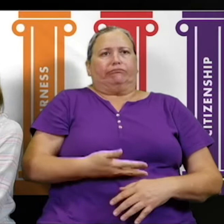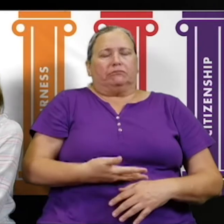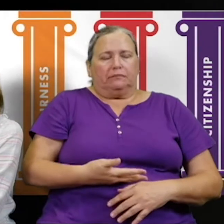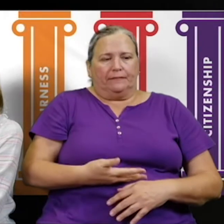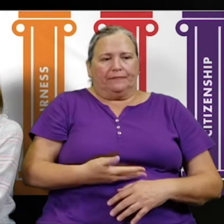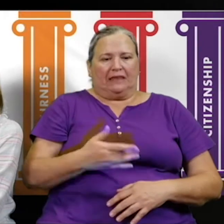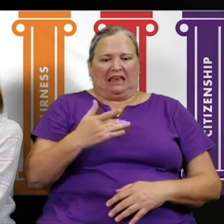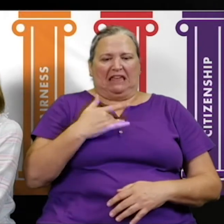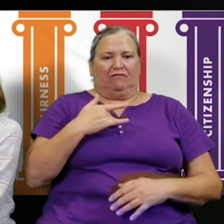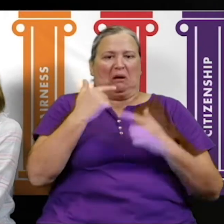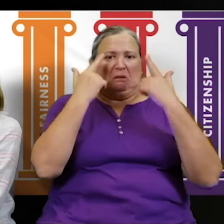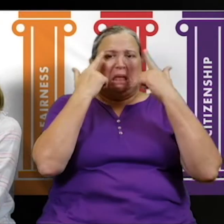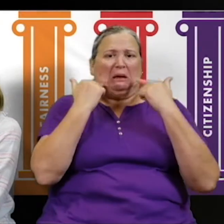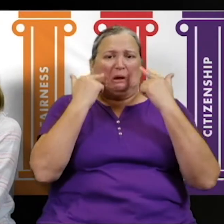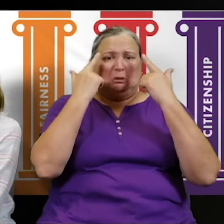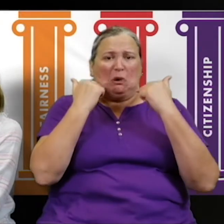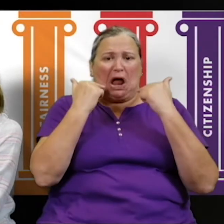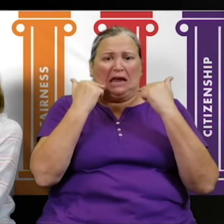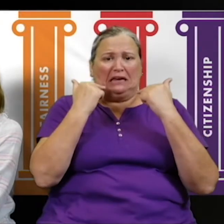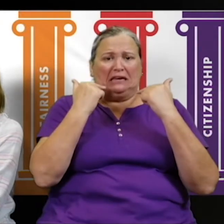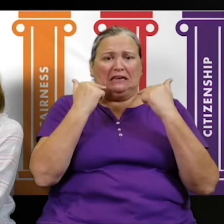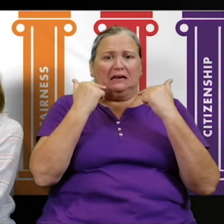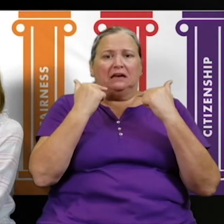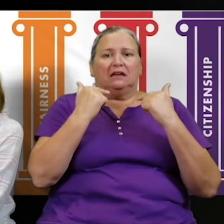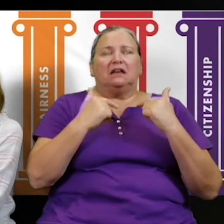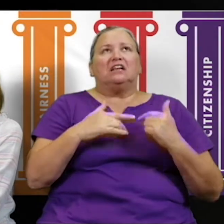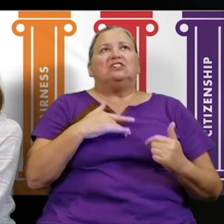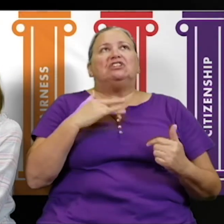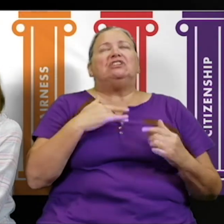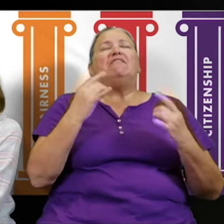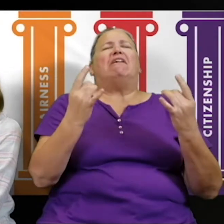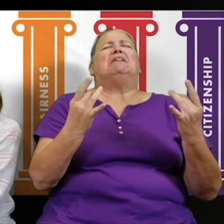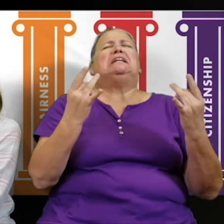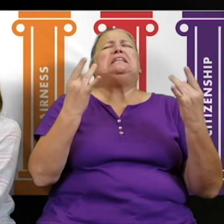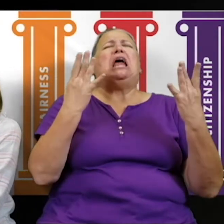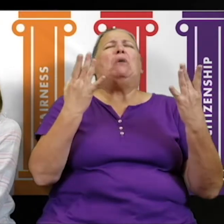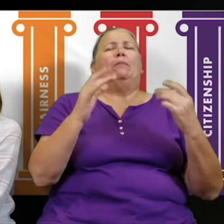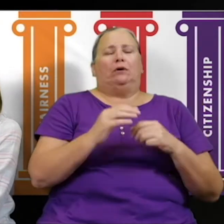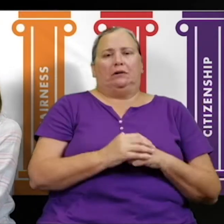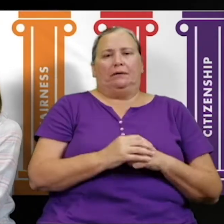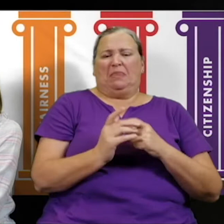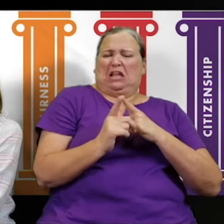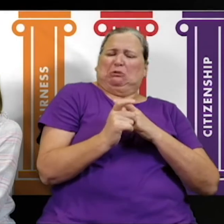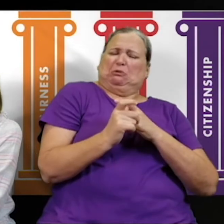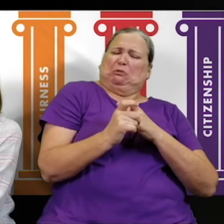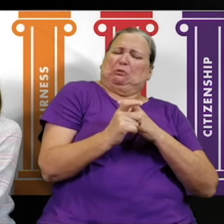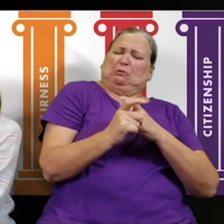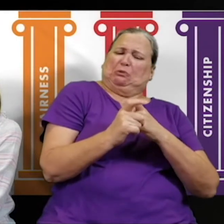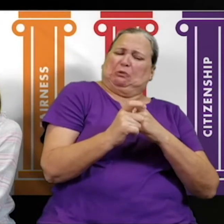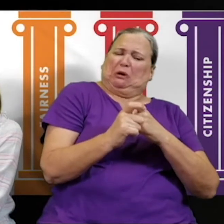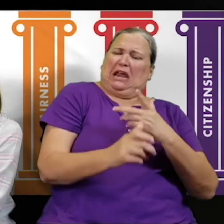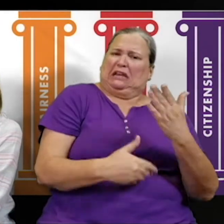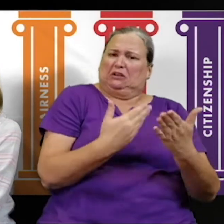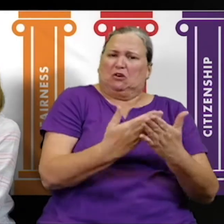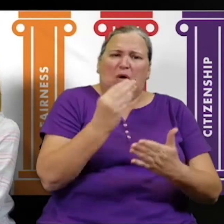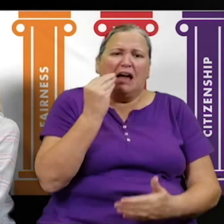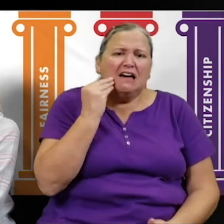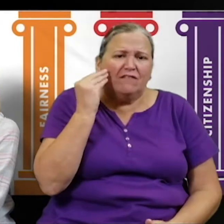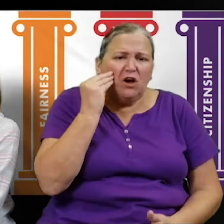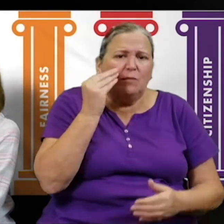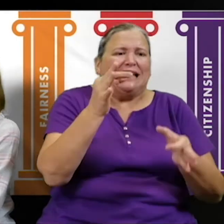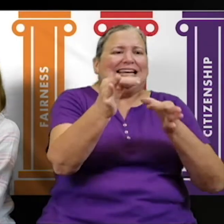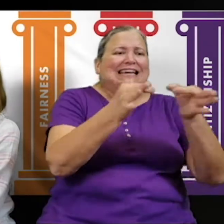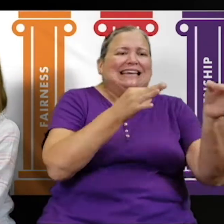like crying. She felt simply awful. Lily ran all the way home and told her mother and